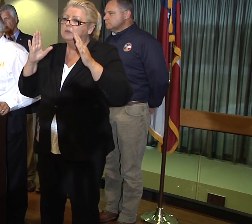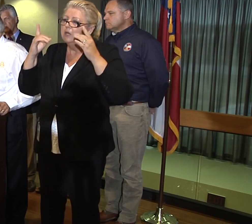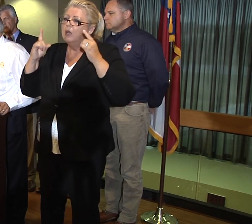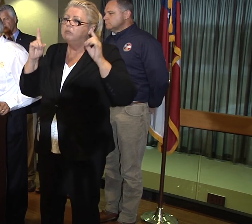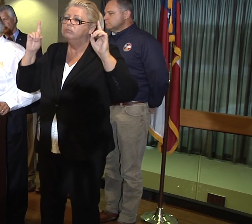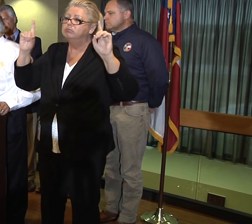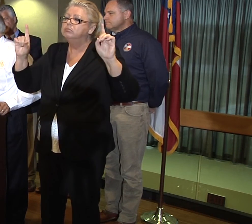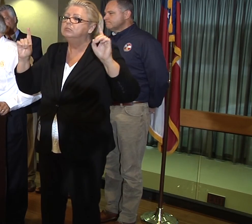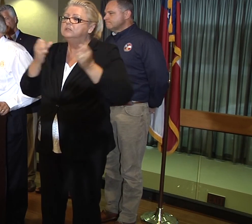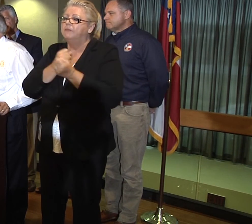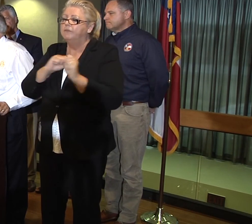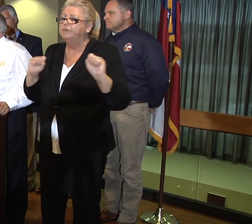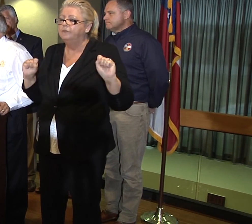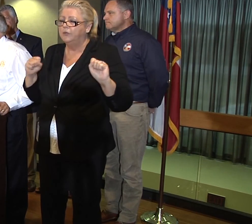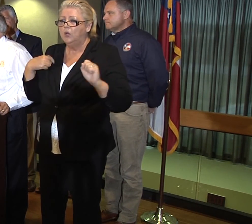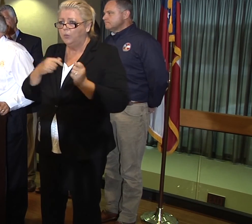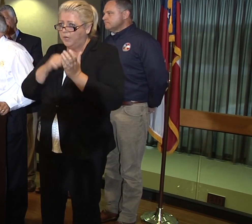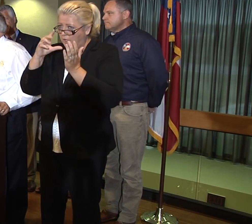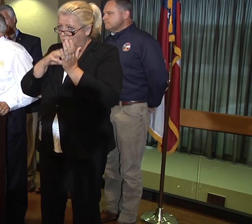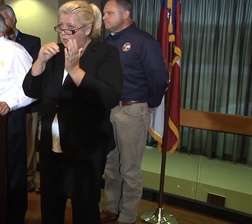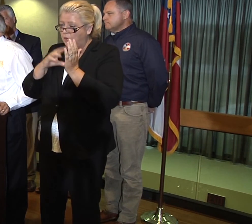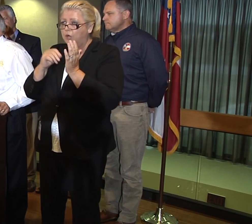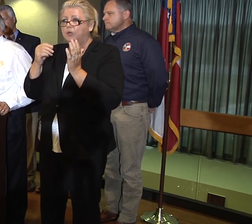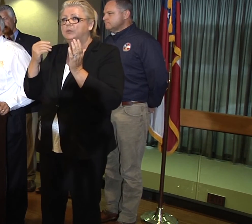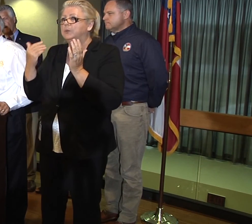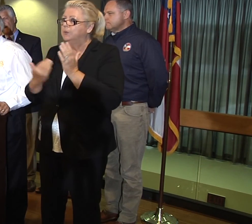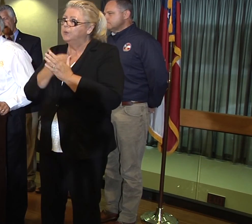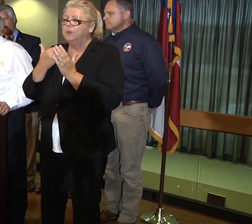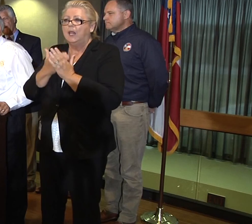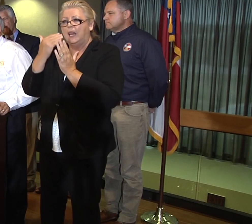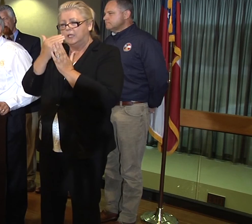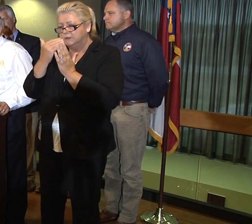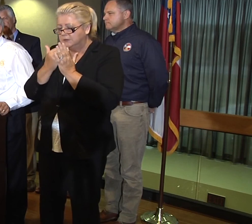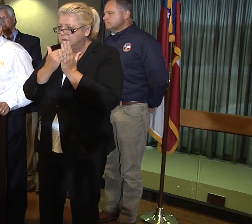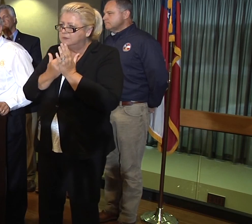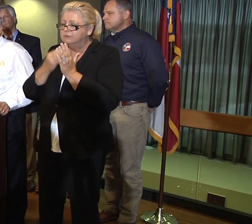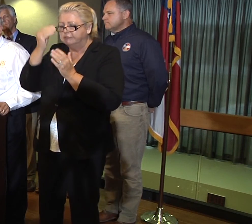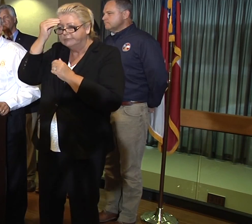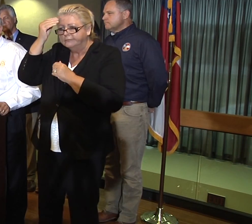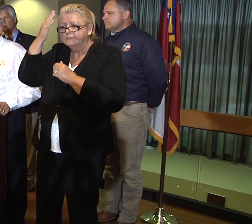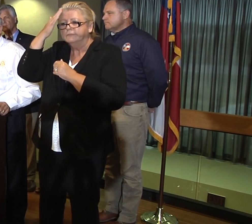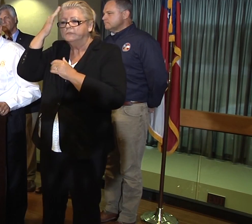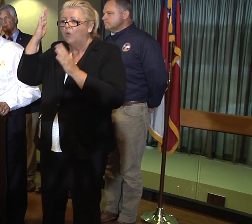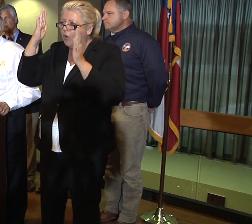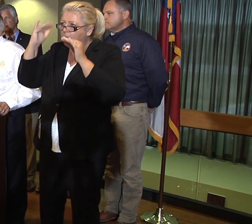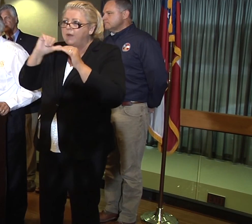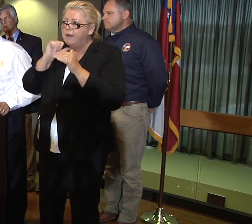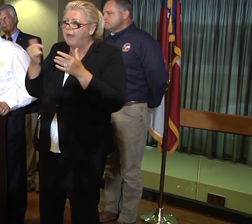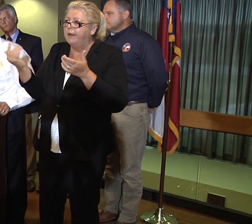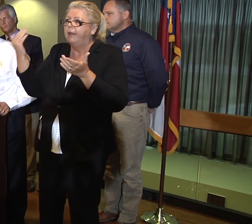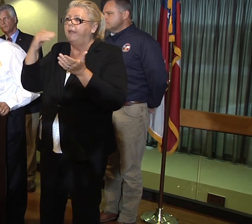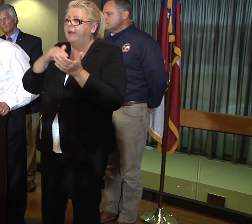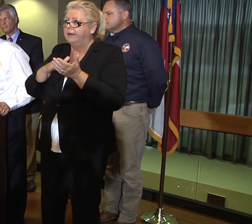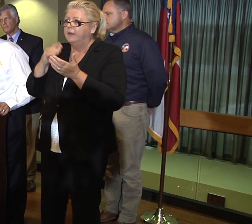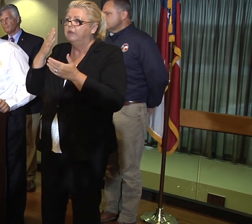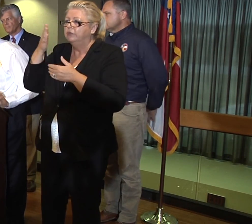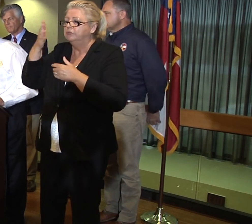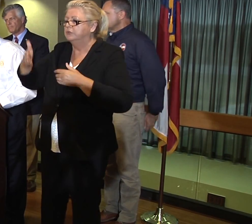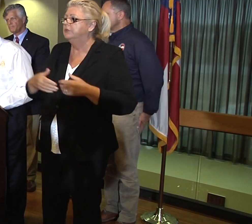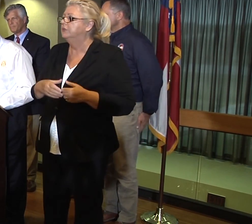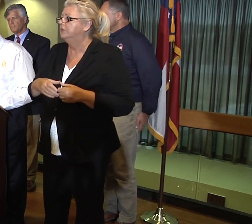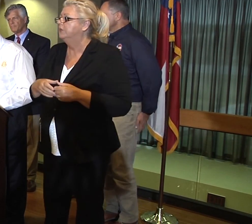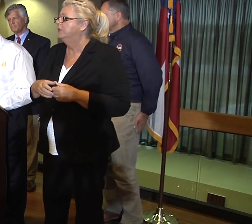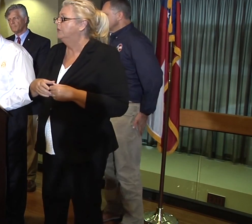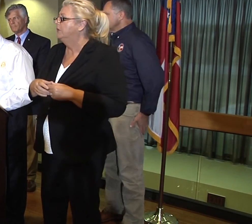learned lessons, but hopefully not having to repeat those lessons in the very near future. Good luck to everybody. Thank you.